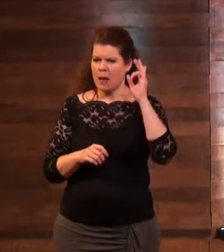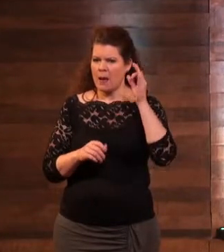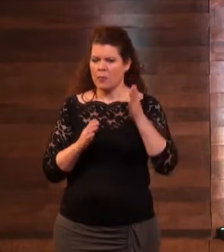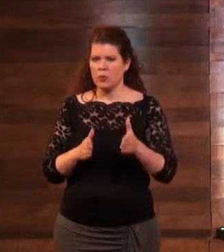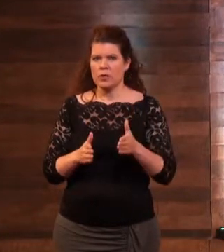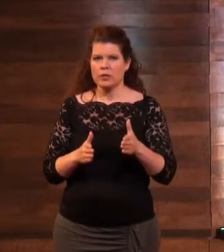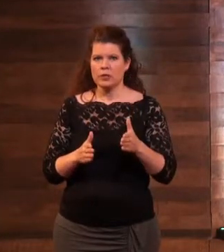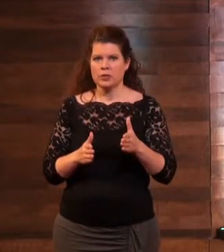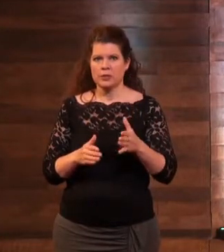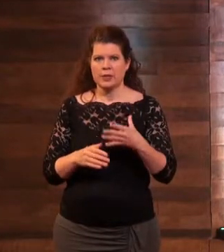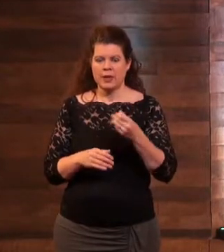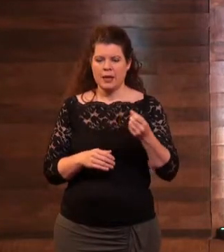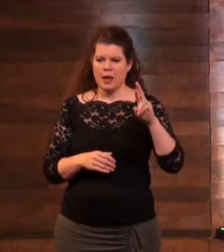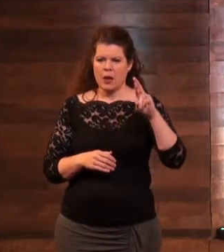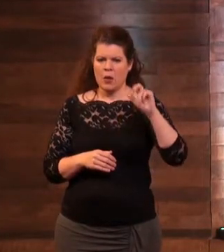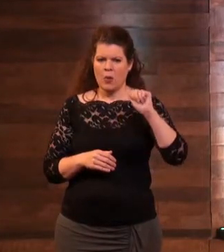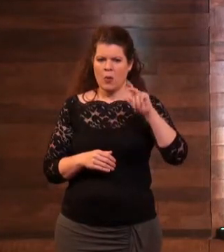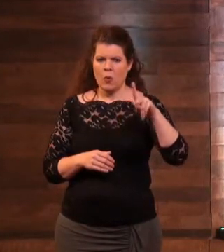Kind of wish we had one of those.